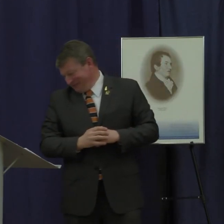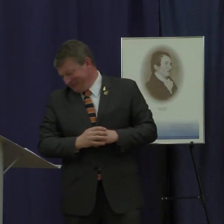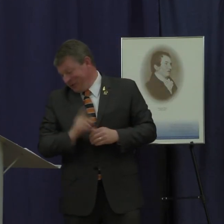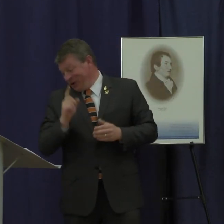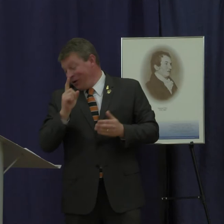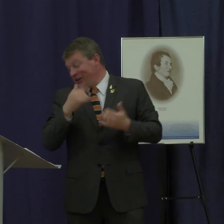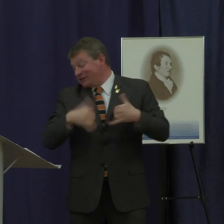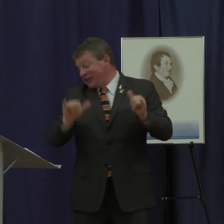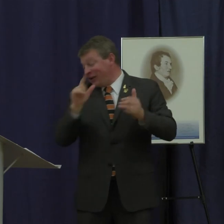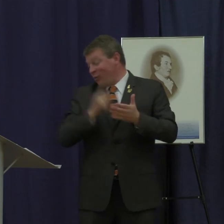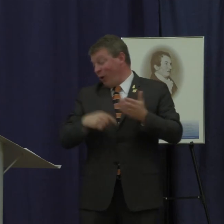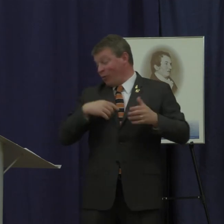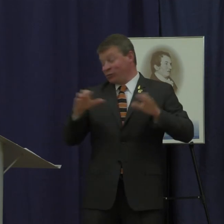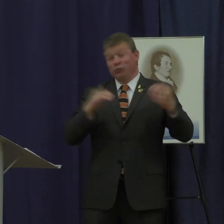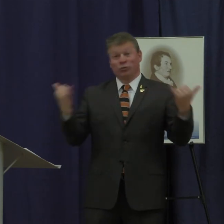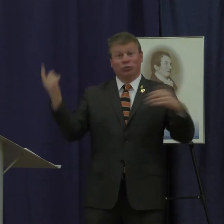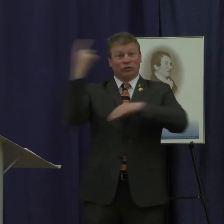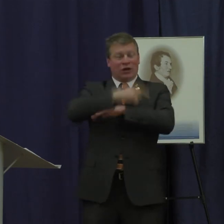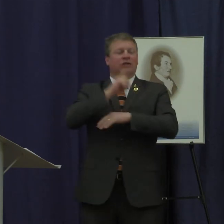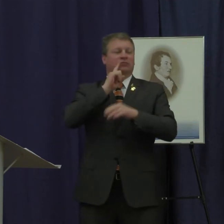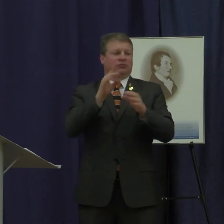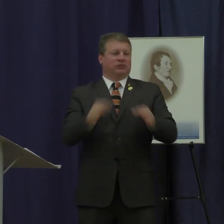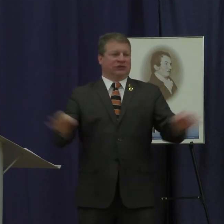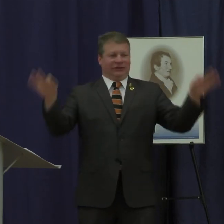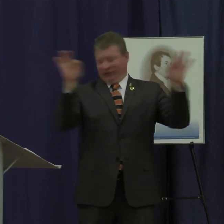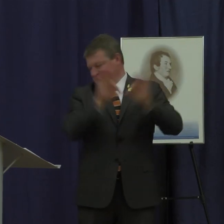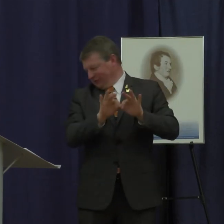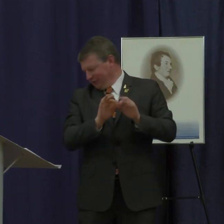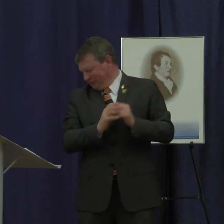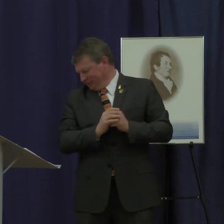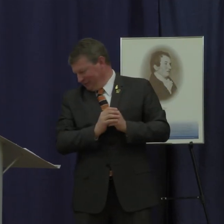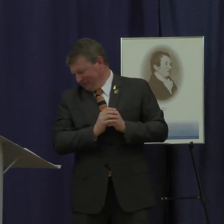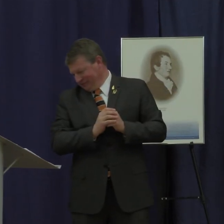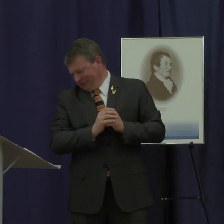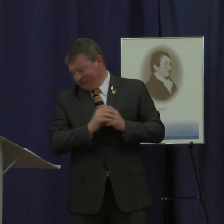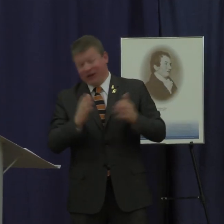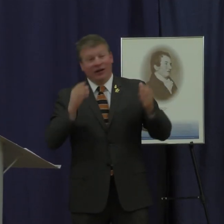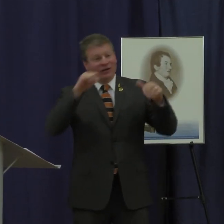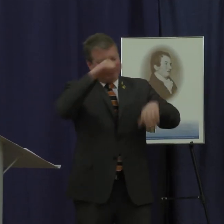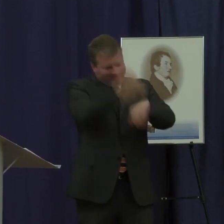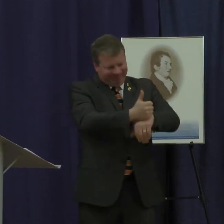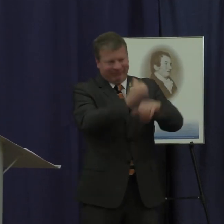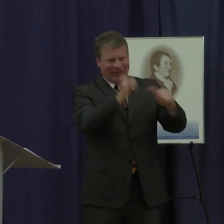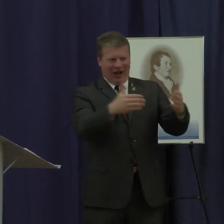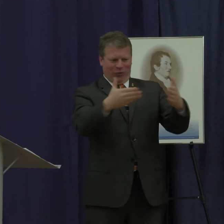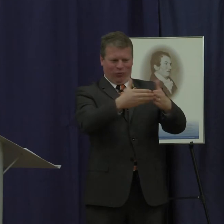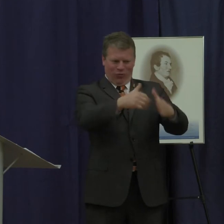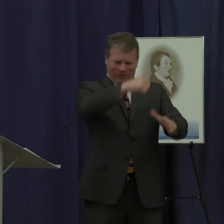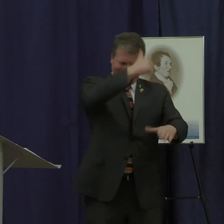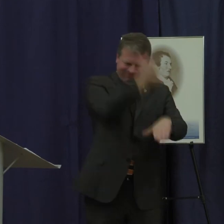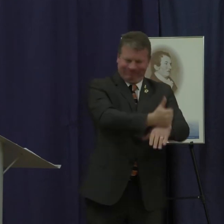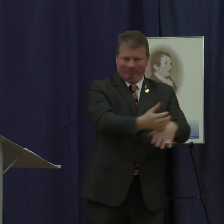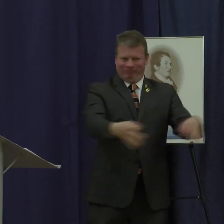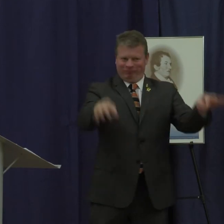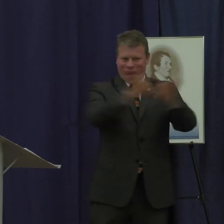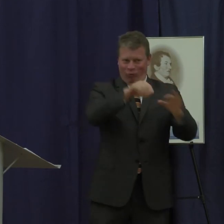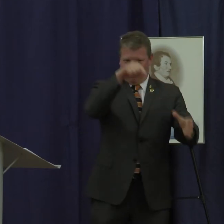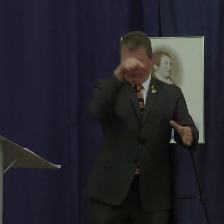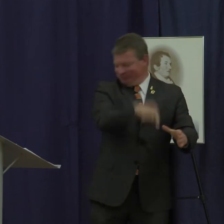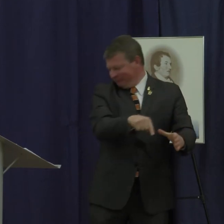1920, still what we do today is typical of that significant act,